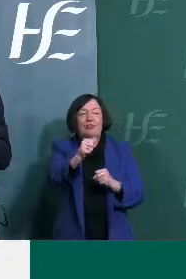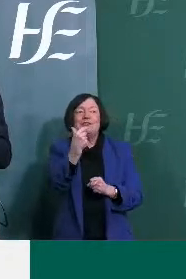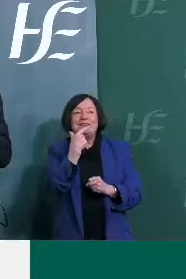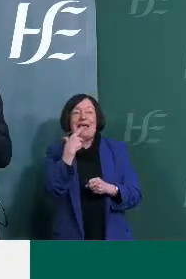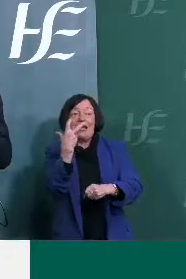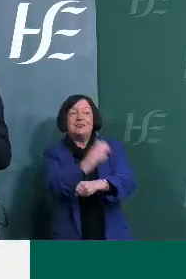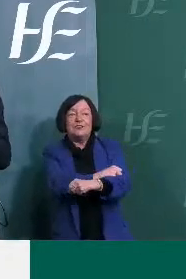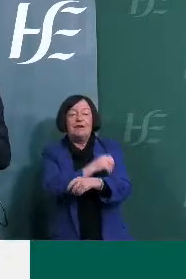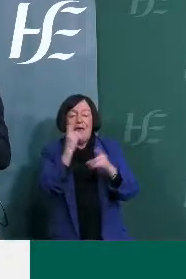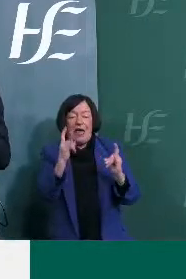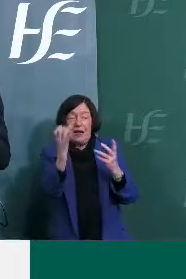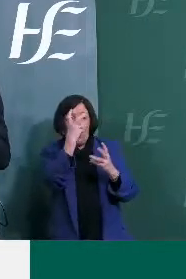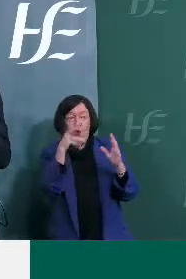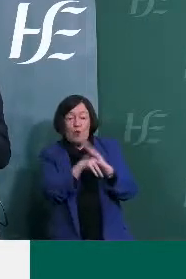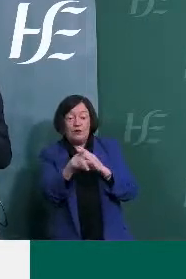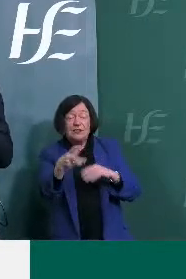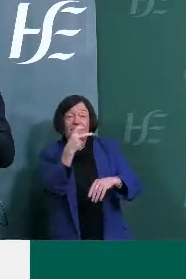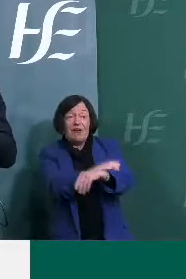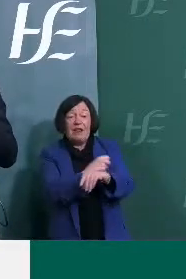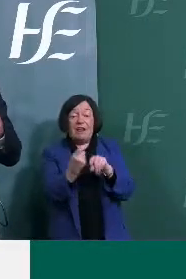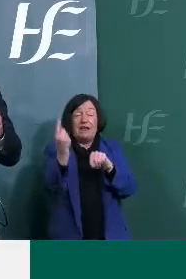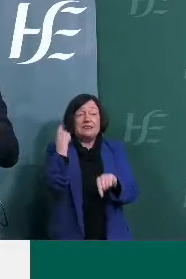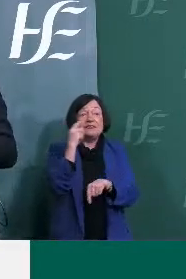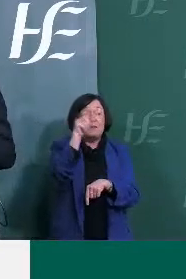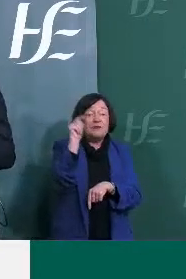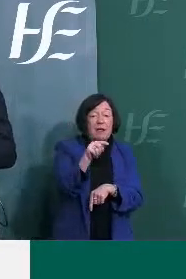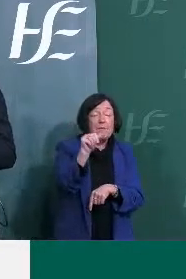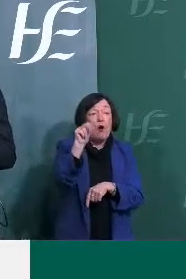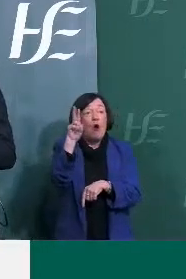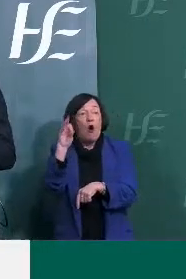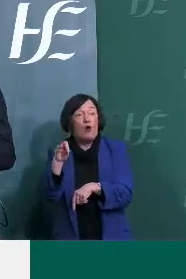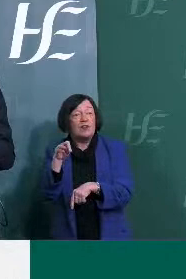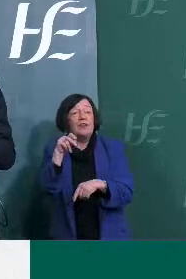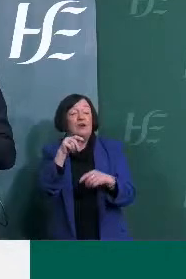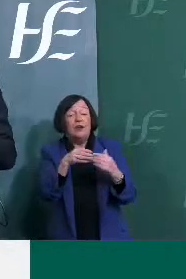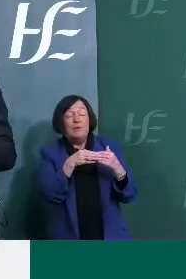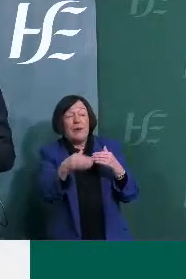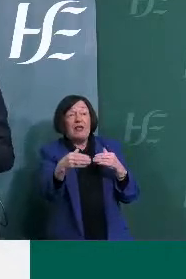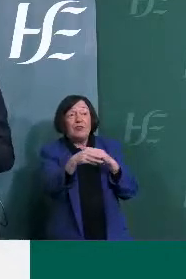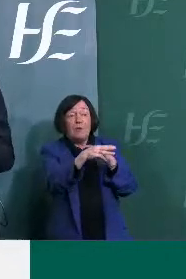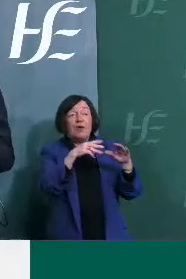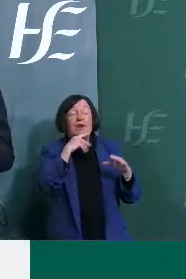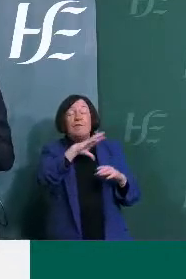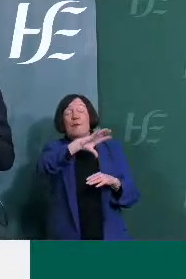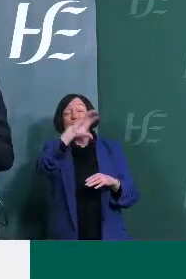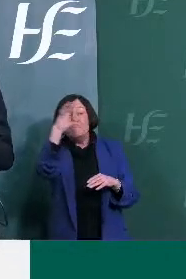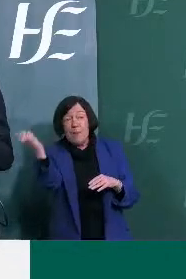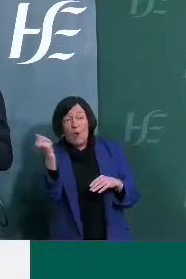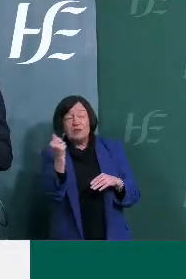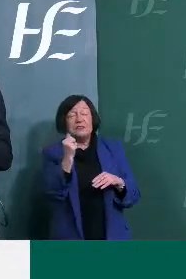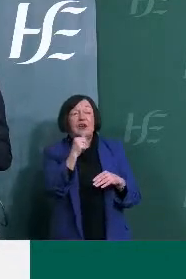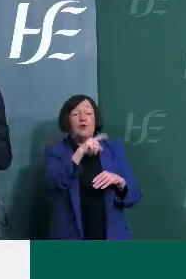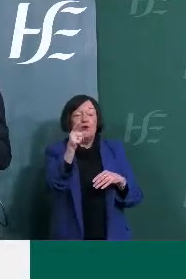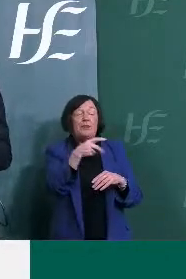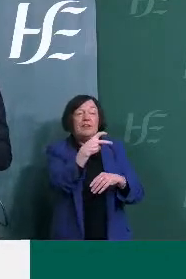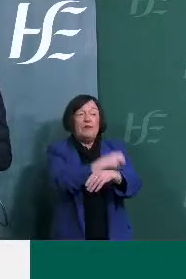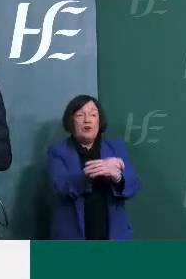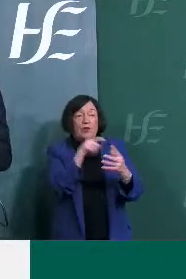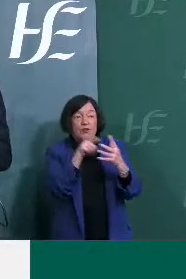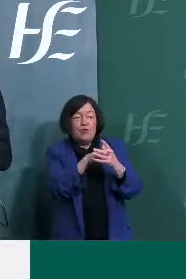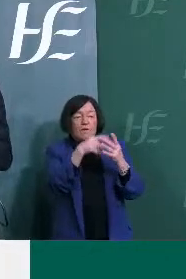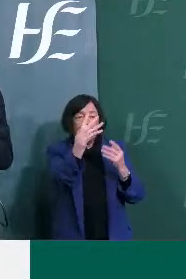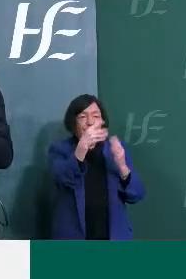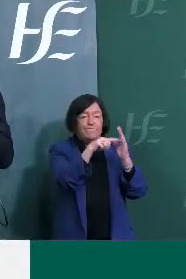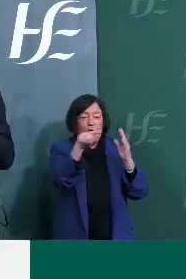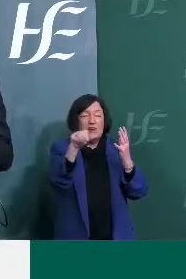dose. So we'll have had healthcare workers vaccinated in September, August, and so on, back through the months. But the vast majority will be got through in around a 4 to